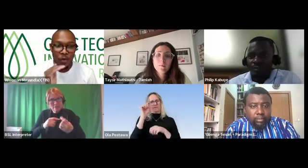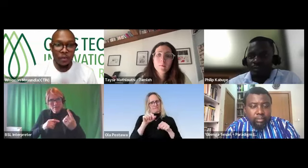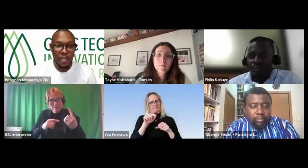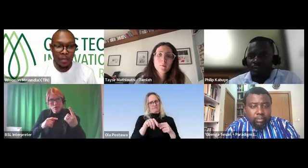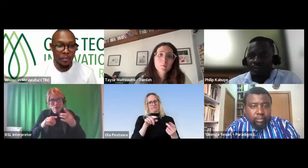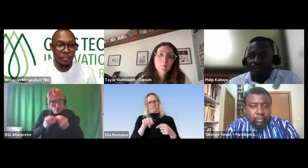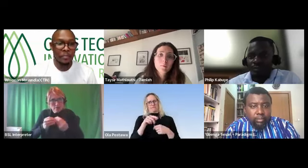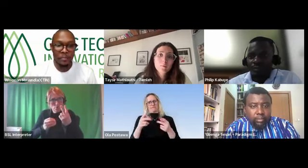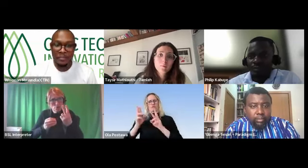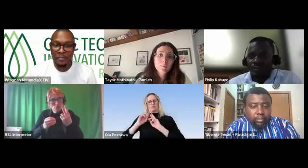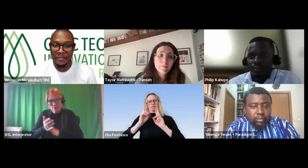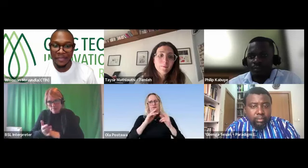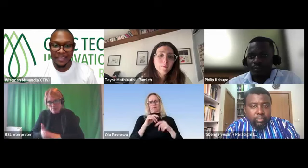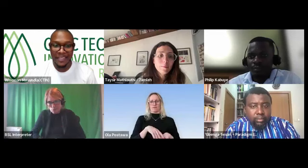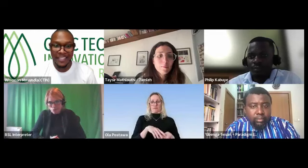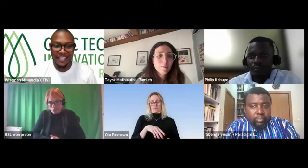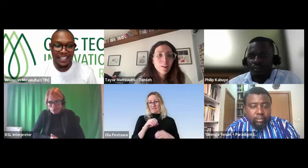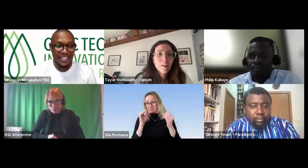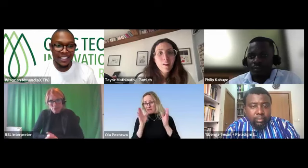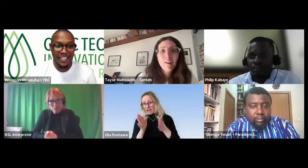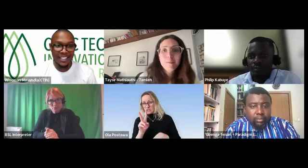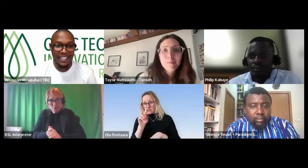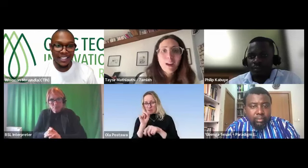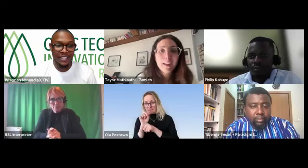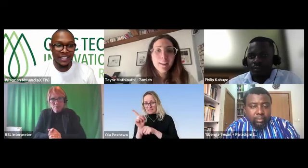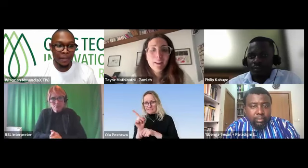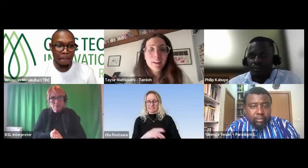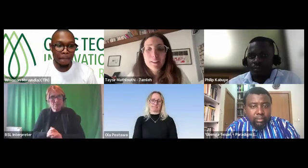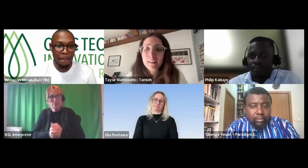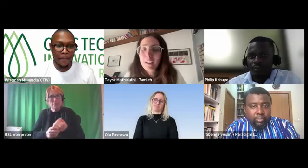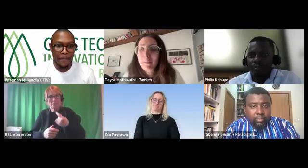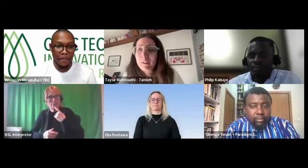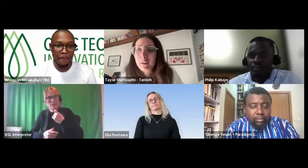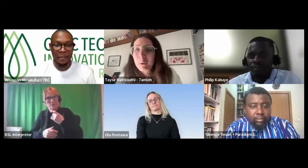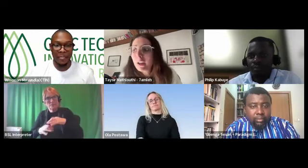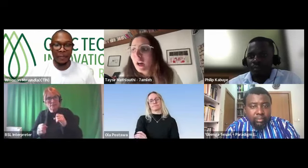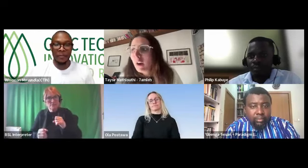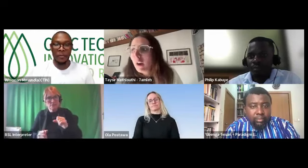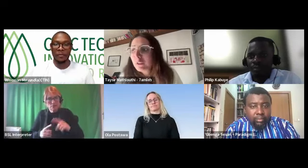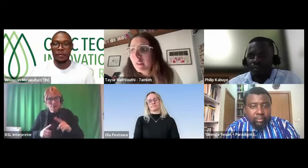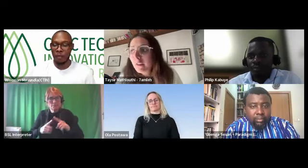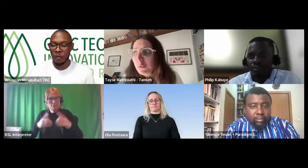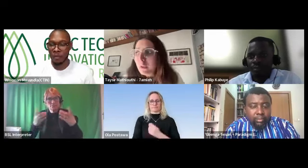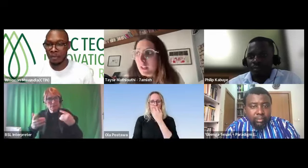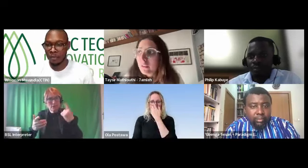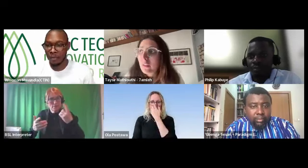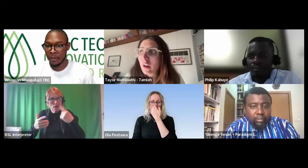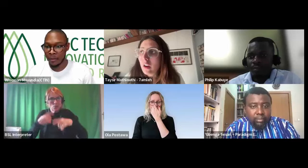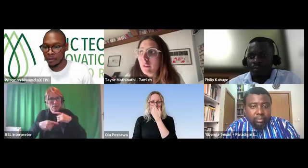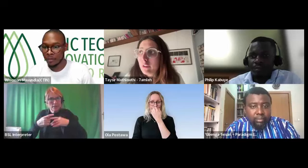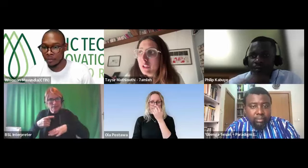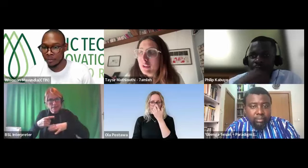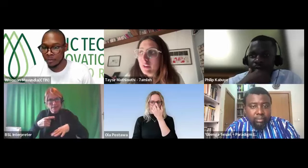2 minutes, we would be happy. I can start, and I'll be very quick. I do think that we